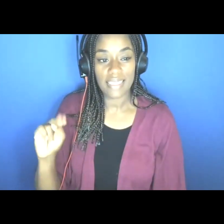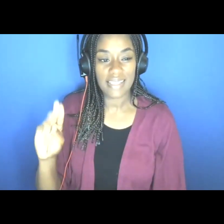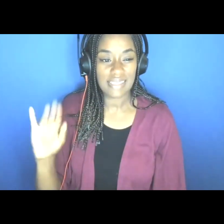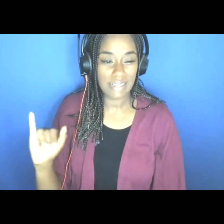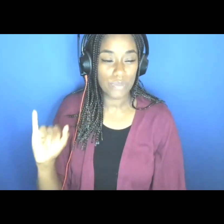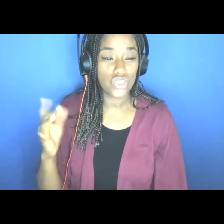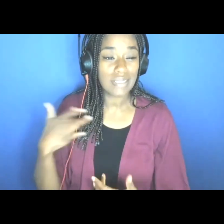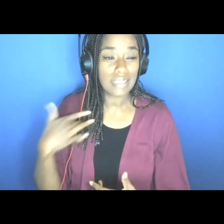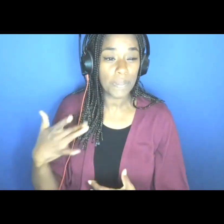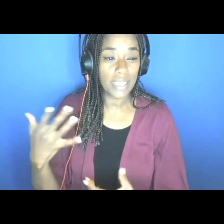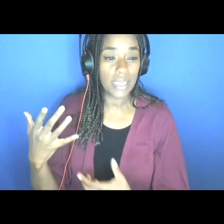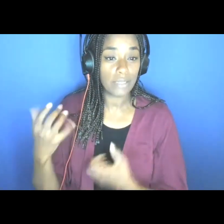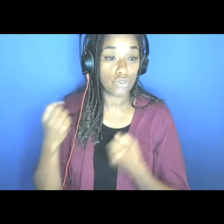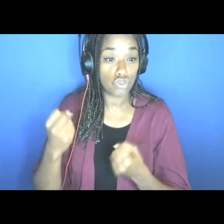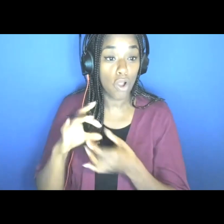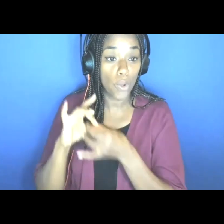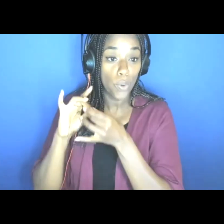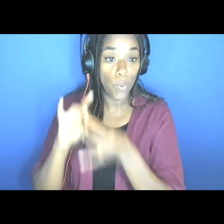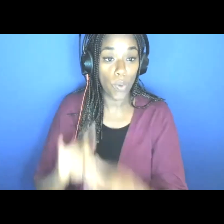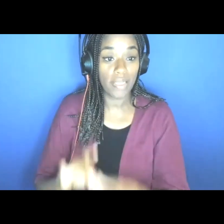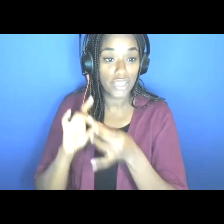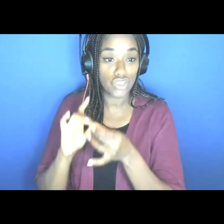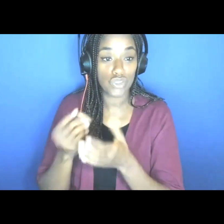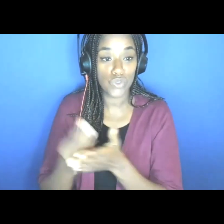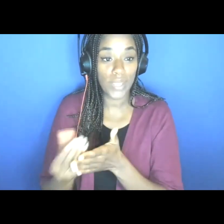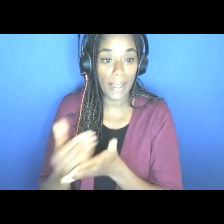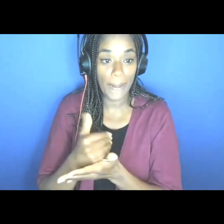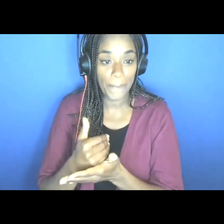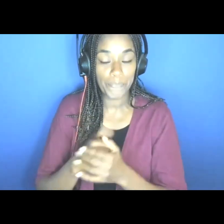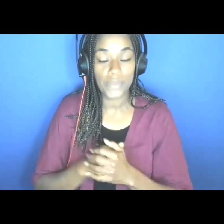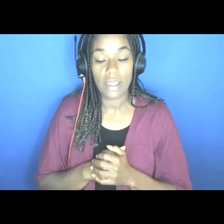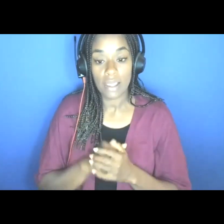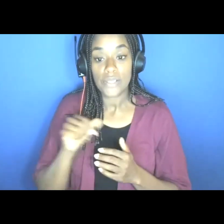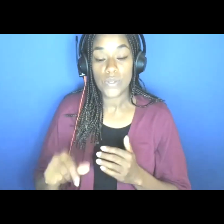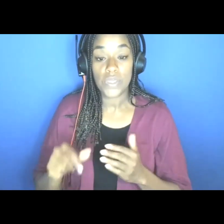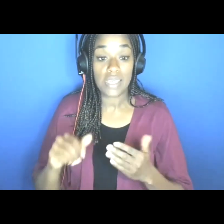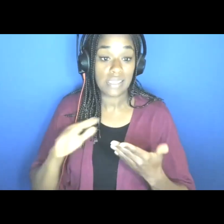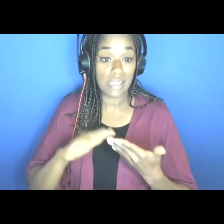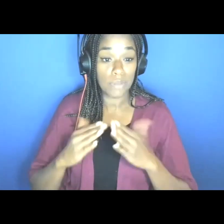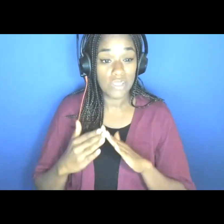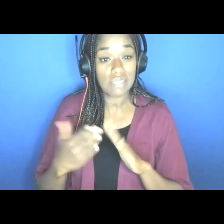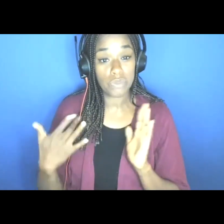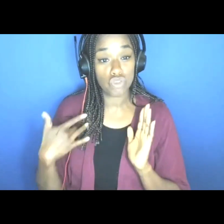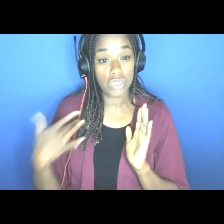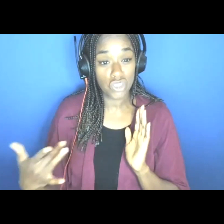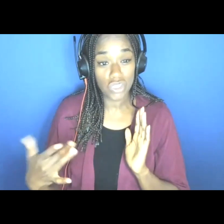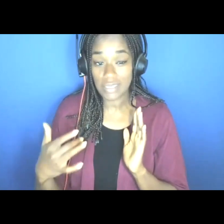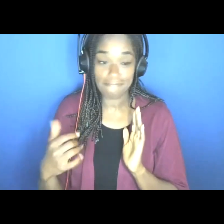correlation to income. So these are communities that have been traditionally